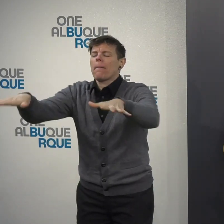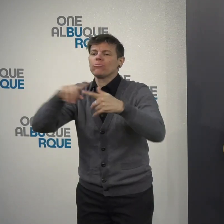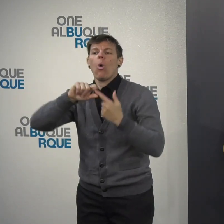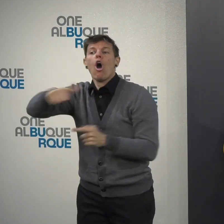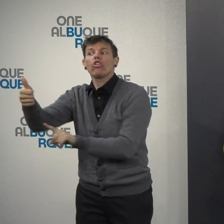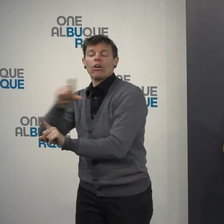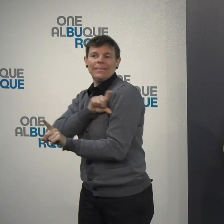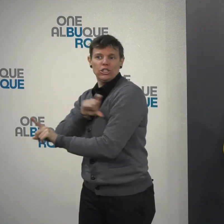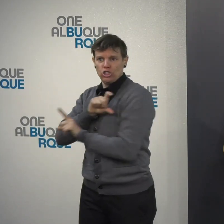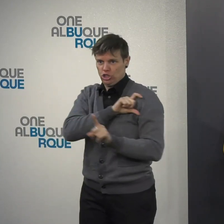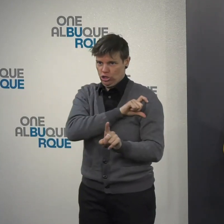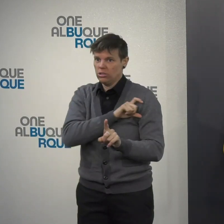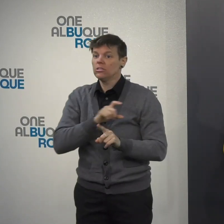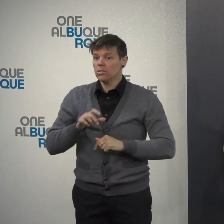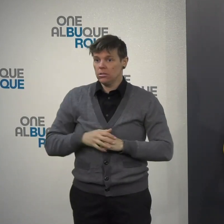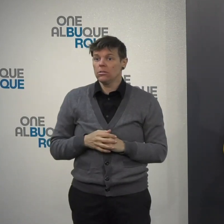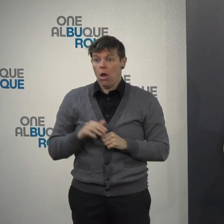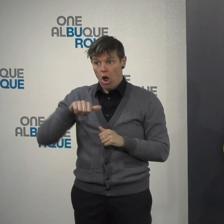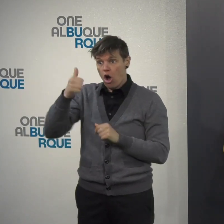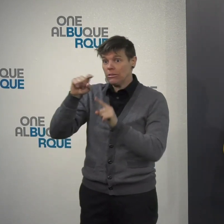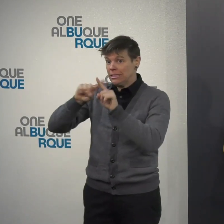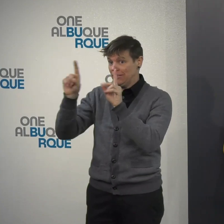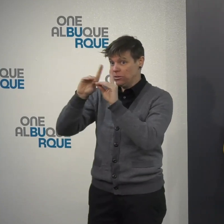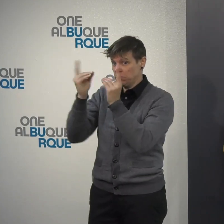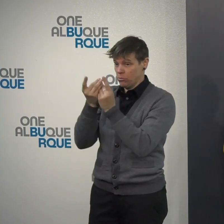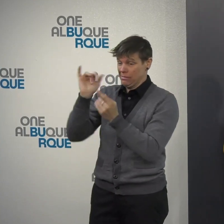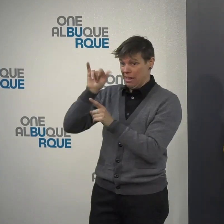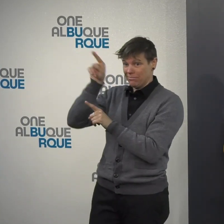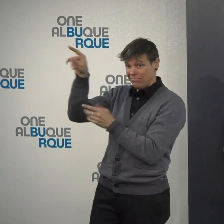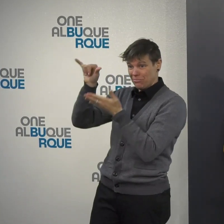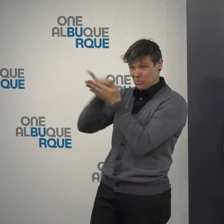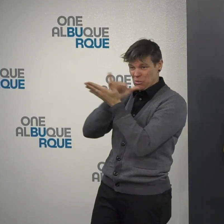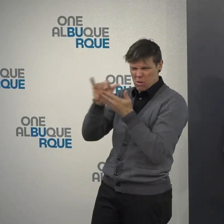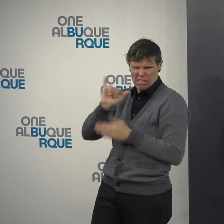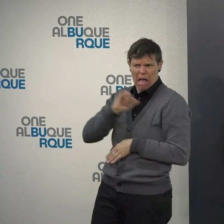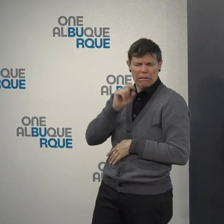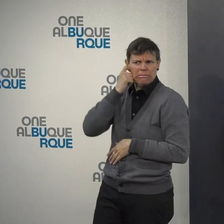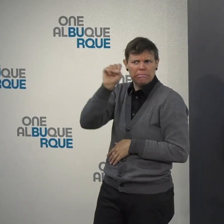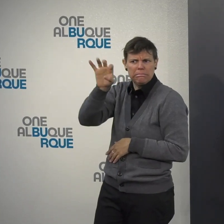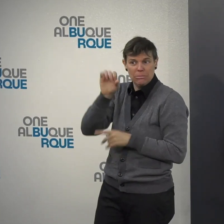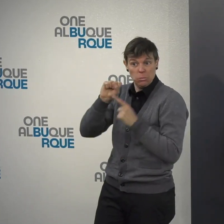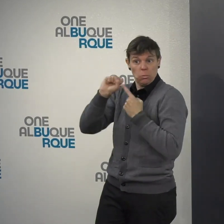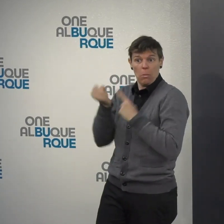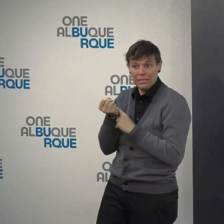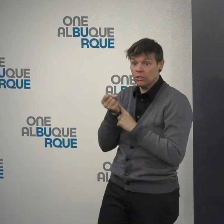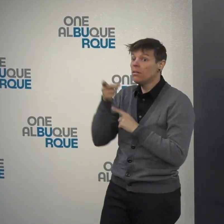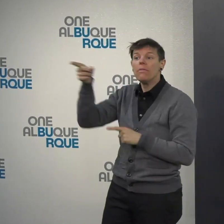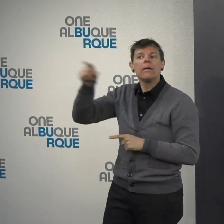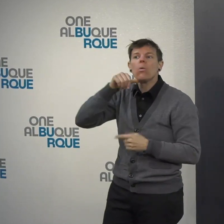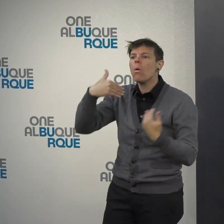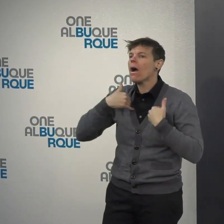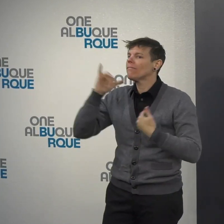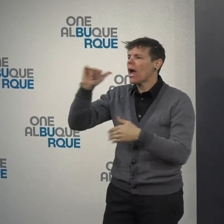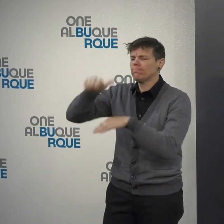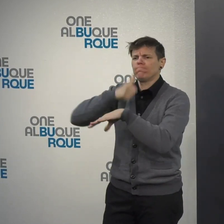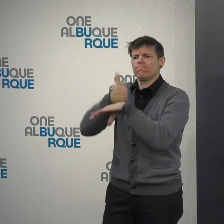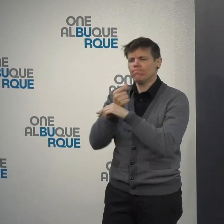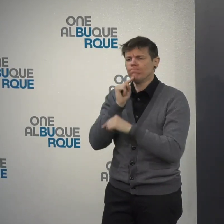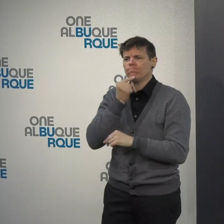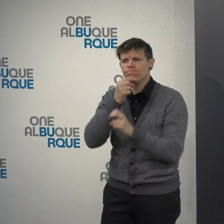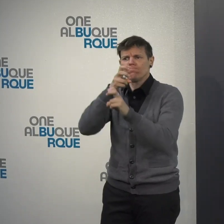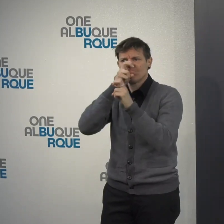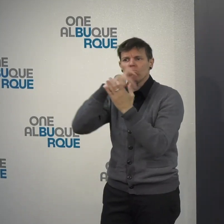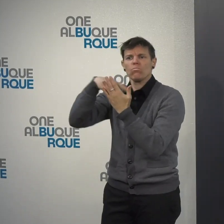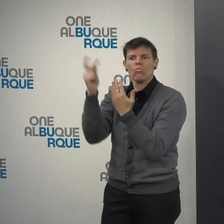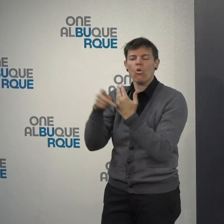other departments did not have in place in advance. Hopefully in our department, because we're setting this up, we'll be able to contain that spread when